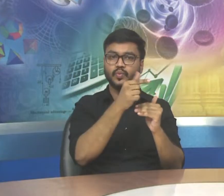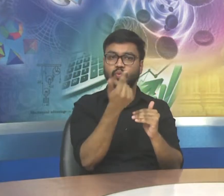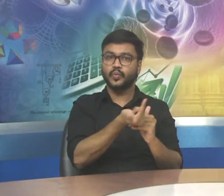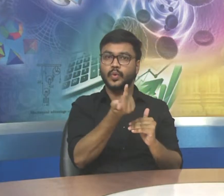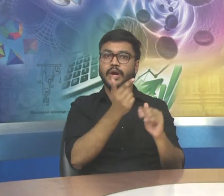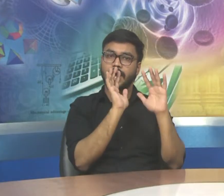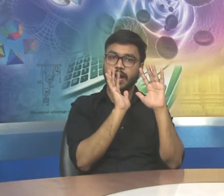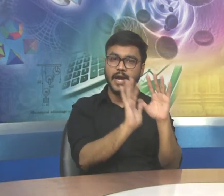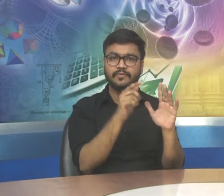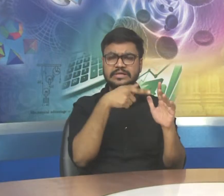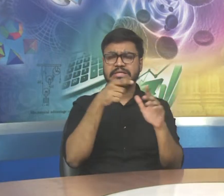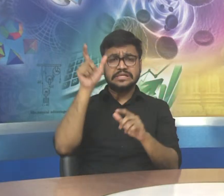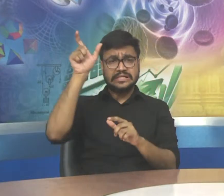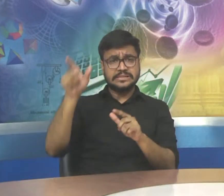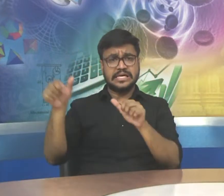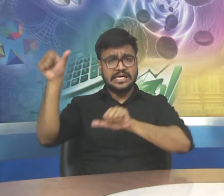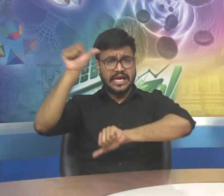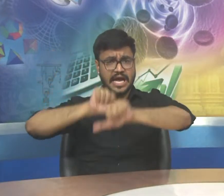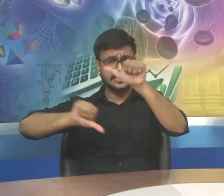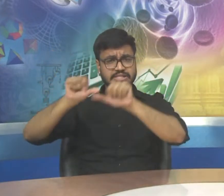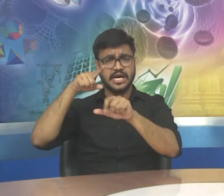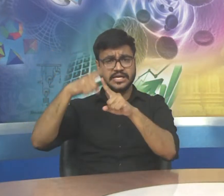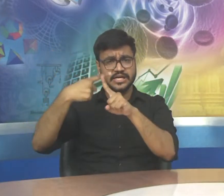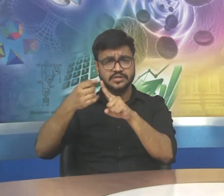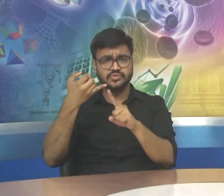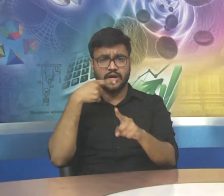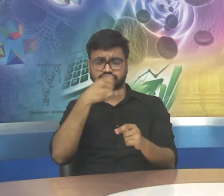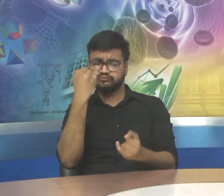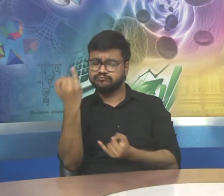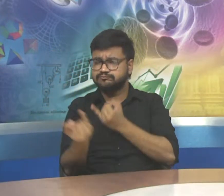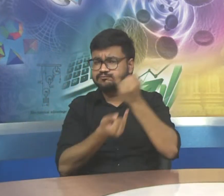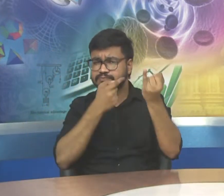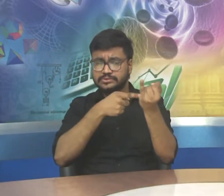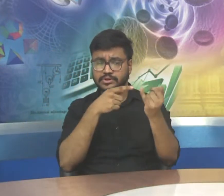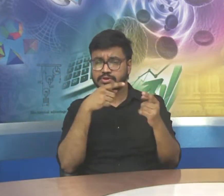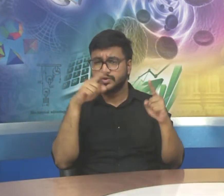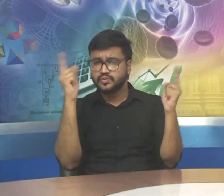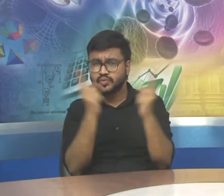SI means standard unit. It is used in science